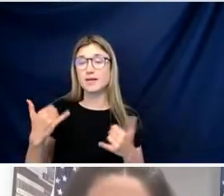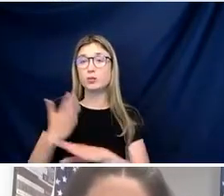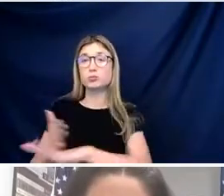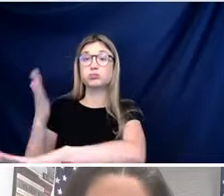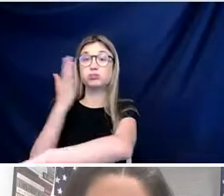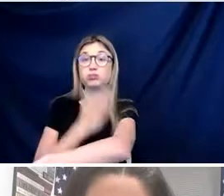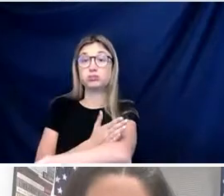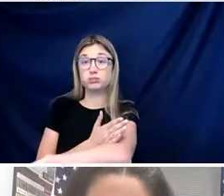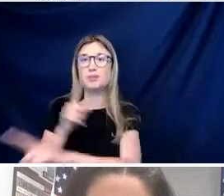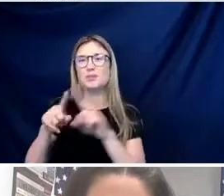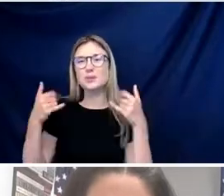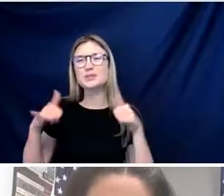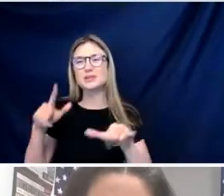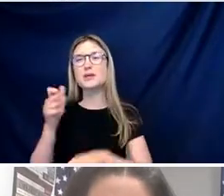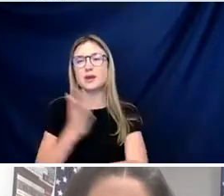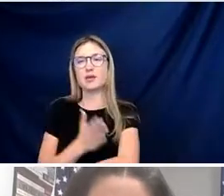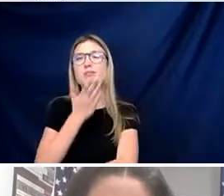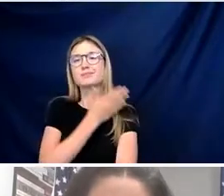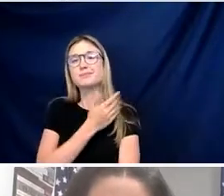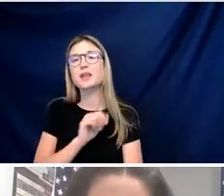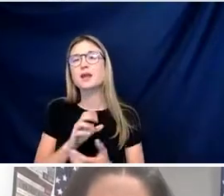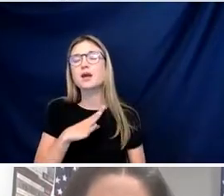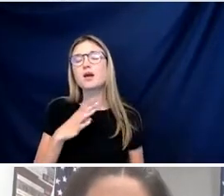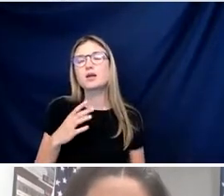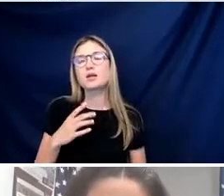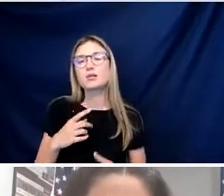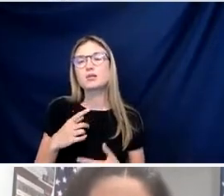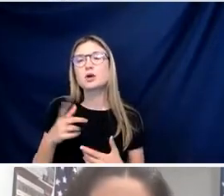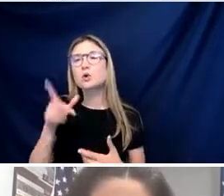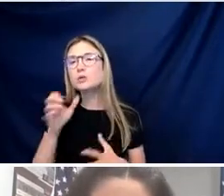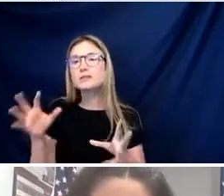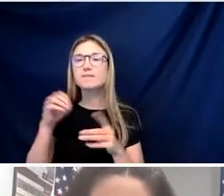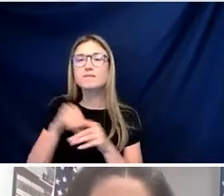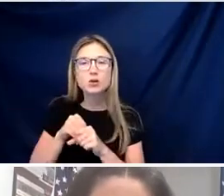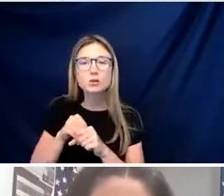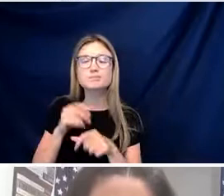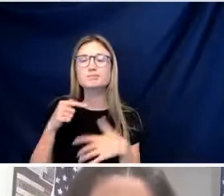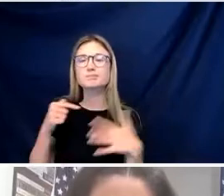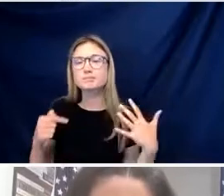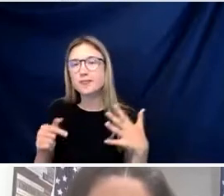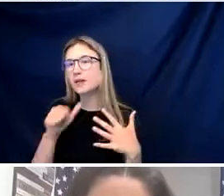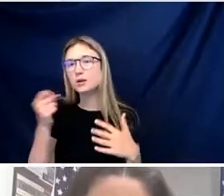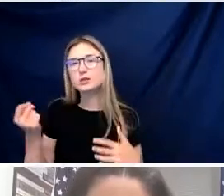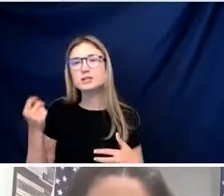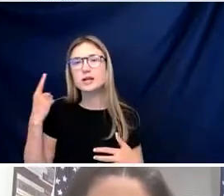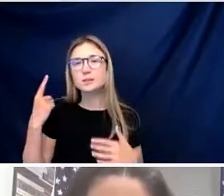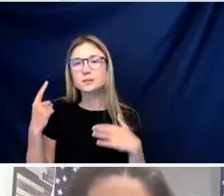we still need to go, the players, that kind of thing. And I think that